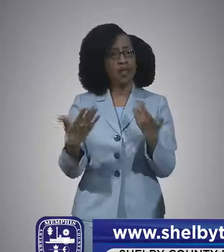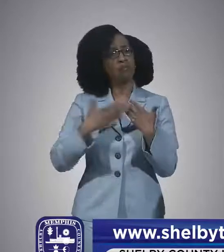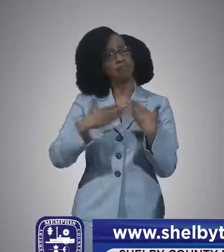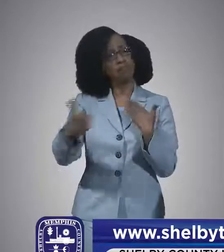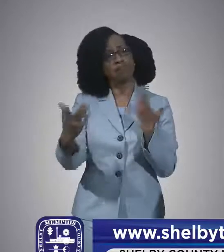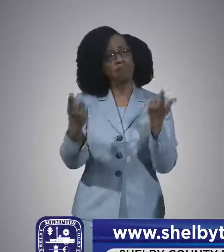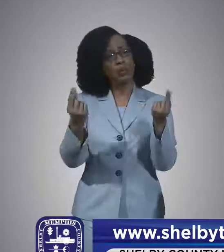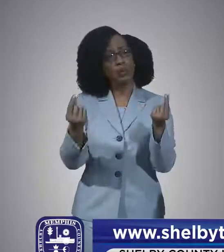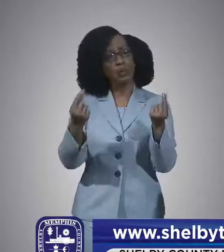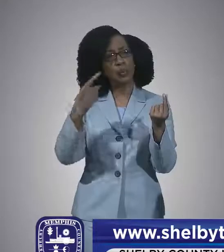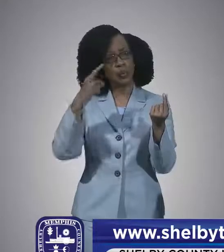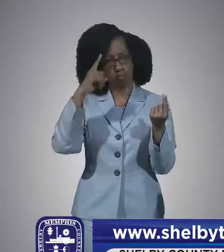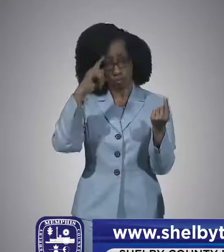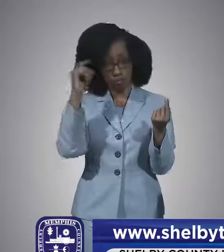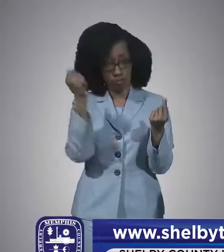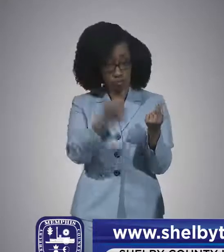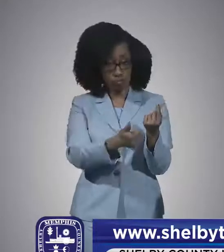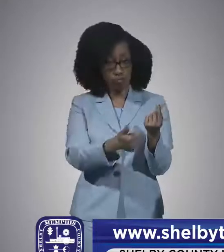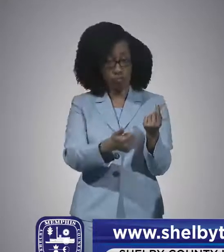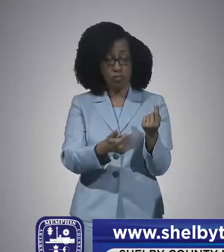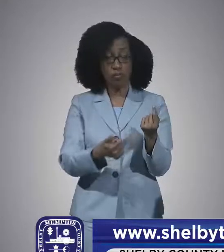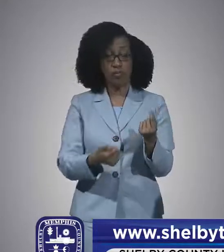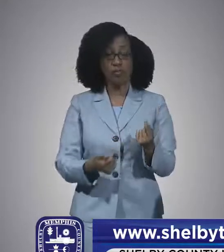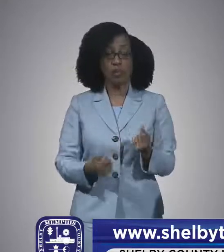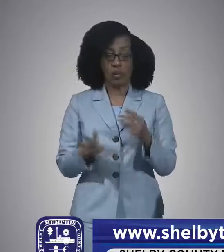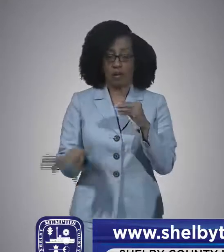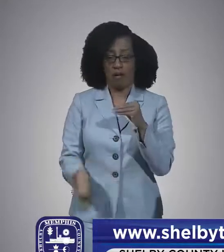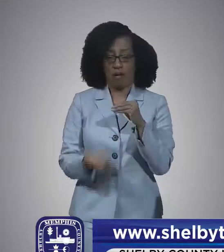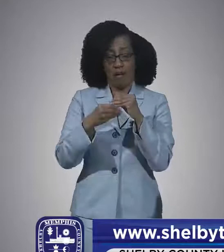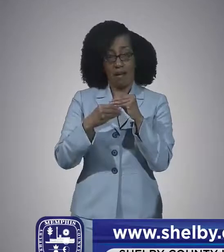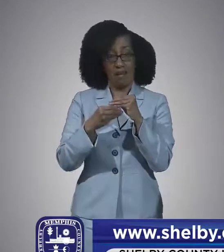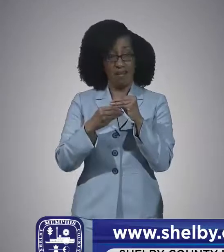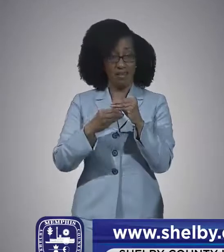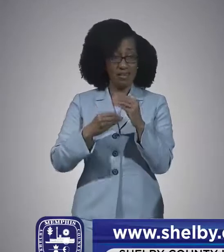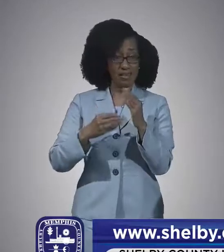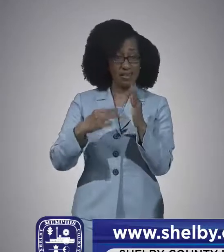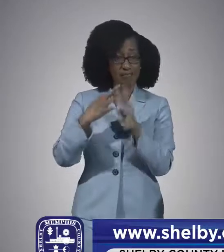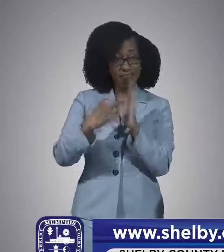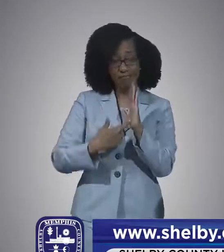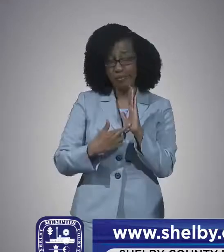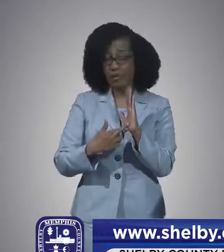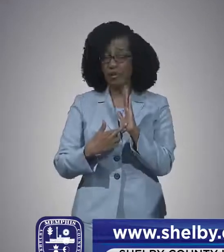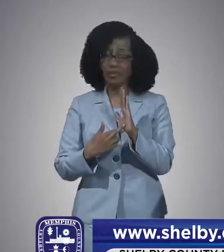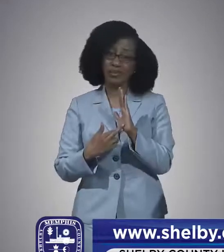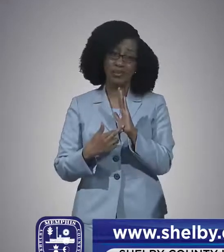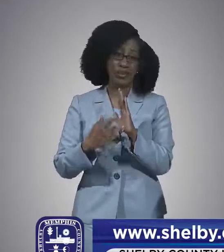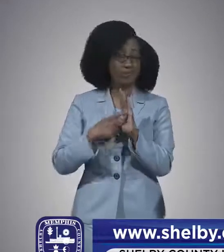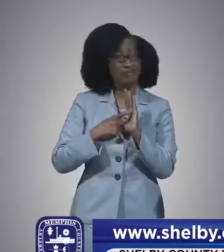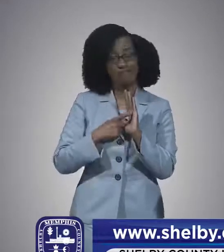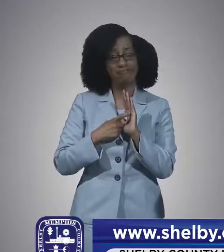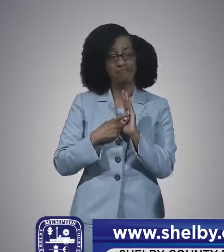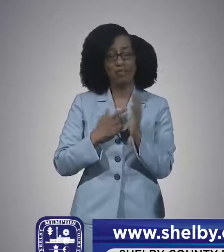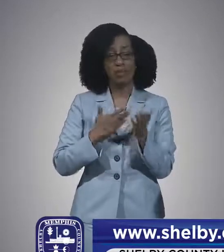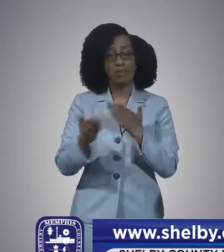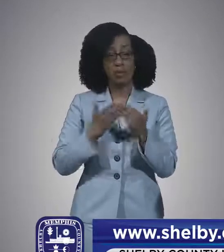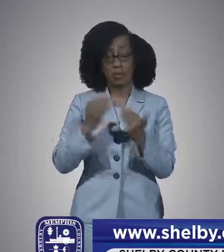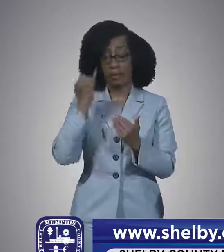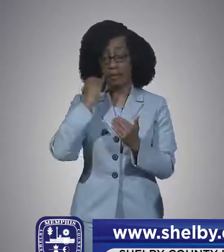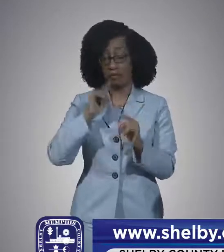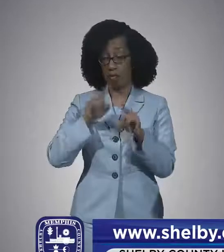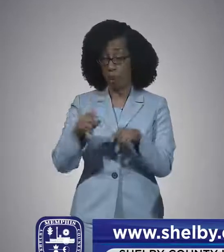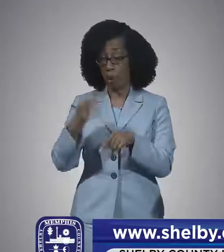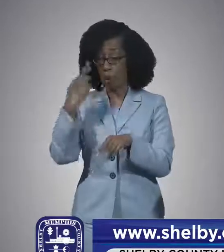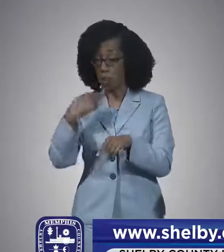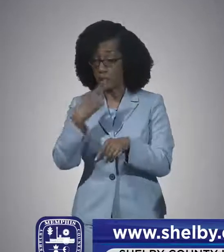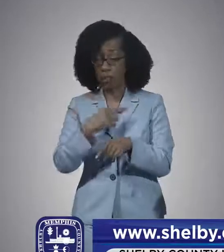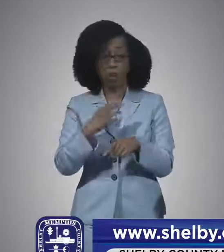their feet. Right now, we're not putting any other measures in place. It doesn't matter if it's a large event or a restaurant. We're not